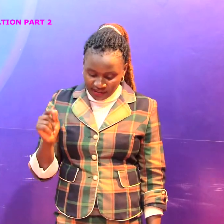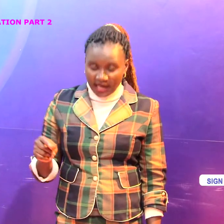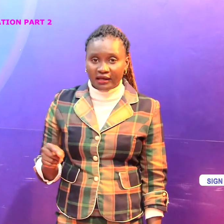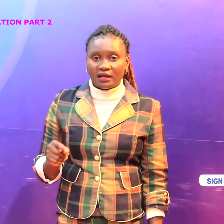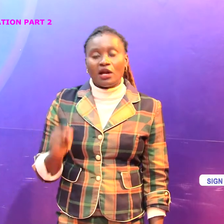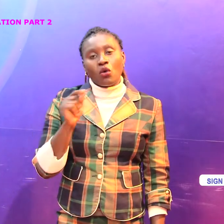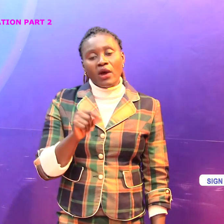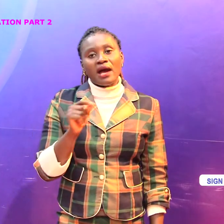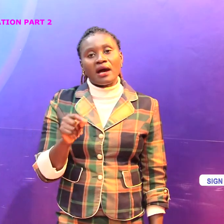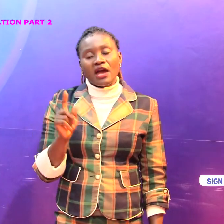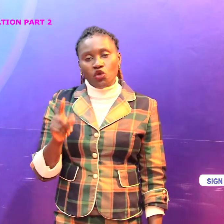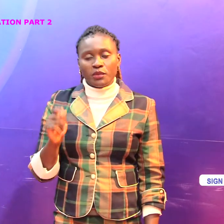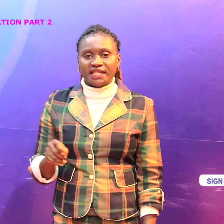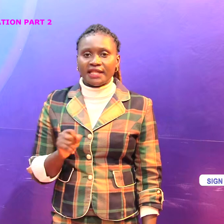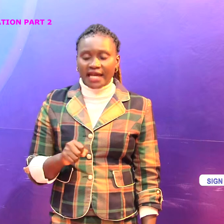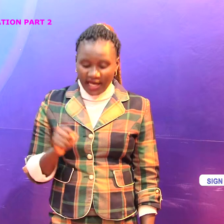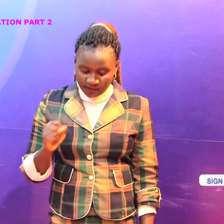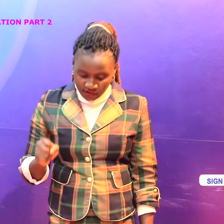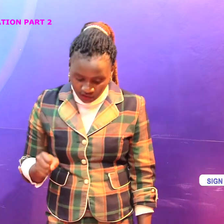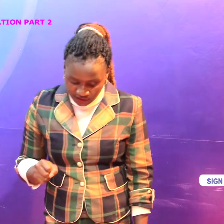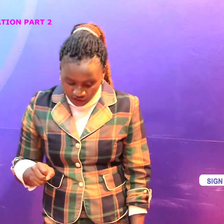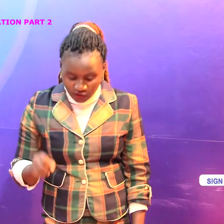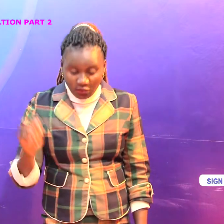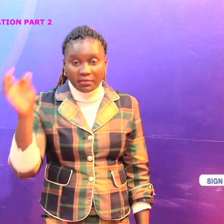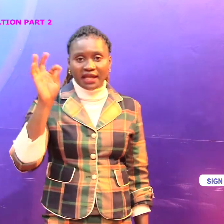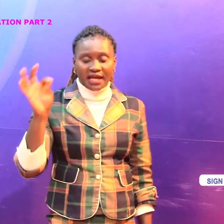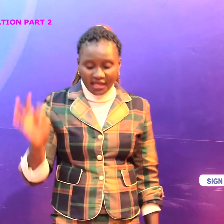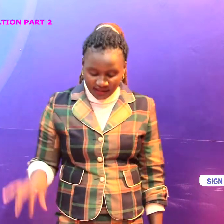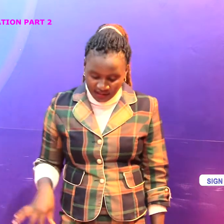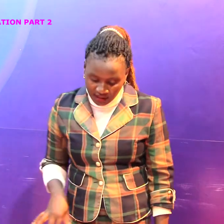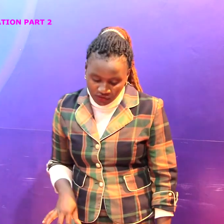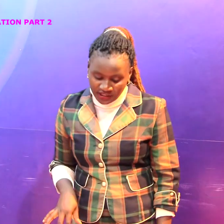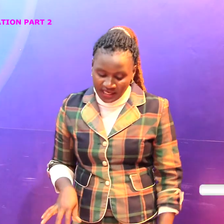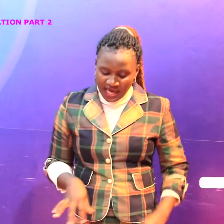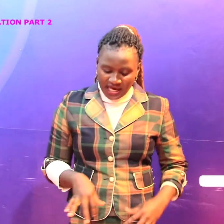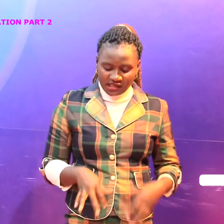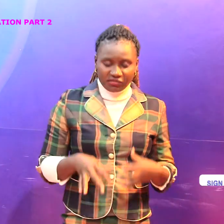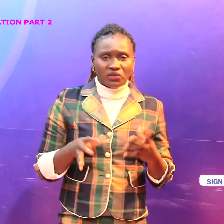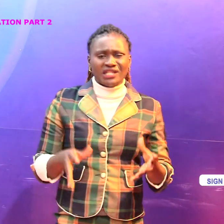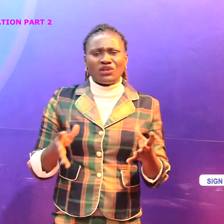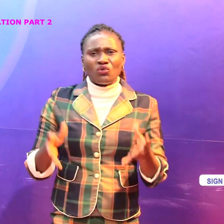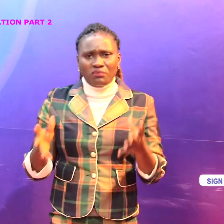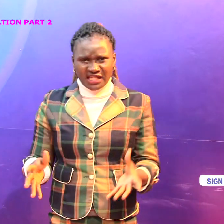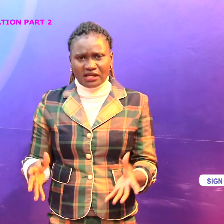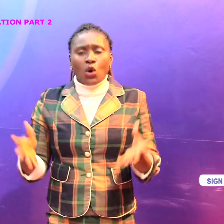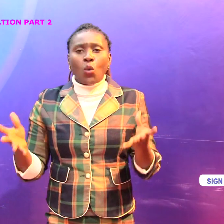administrator? Where are you meeting the administrator? So remember, in Kenya Sign Language, you say, administrator, you meet